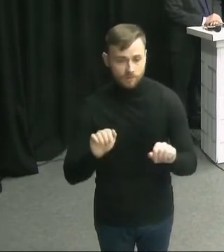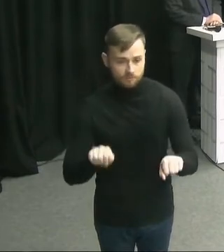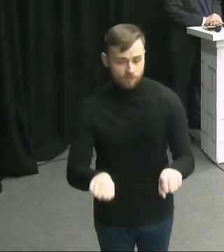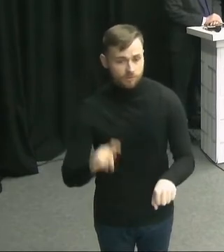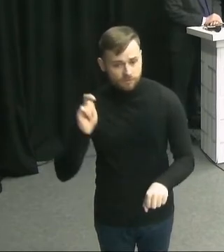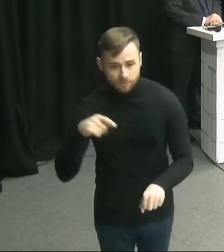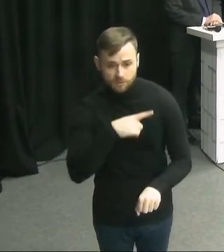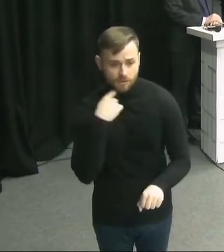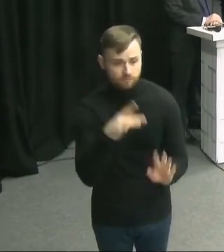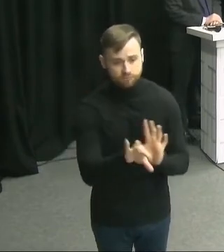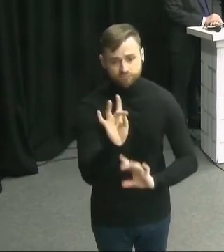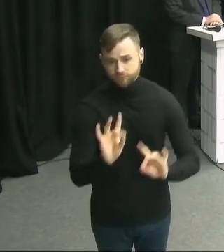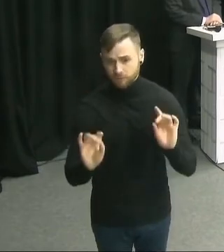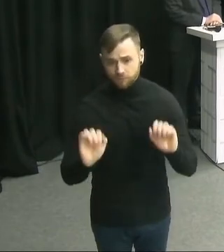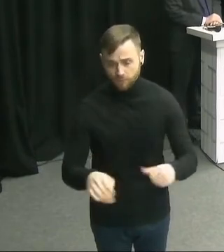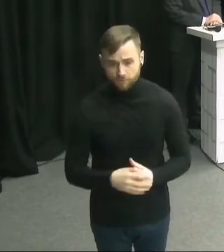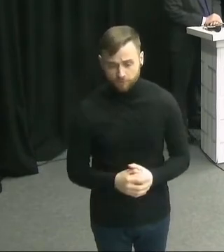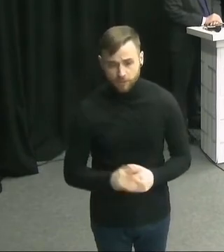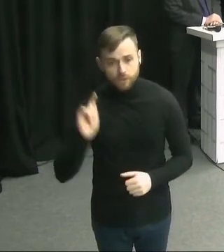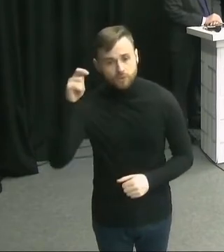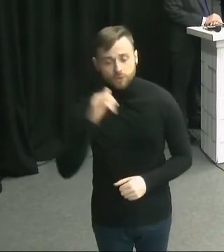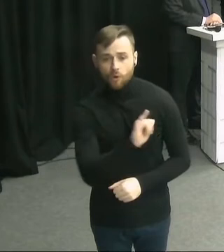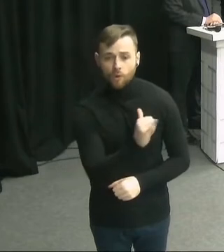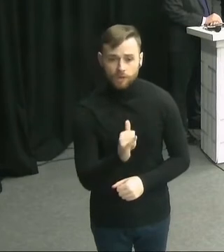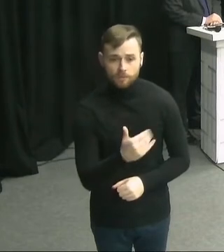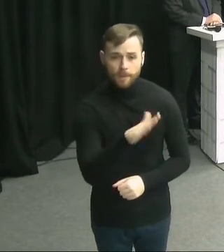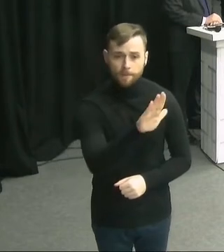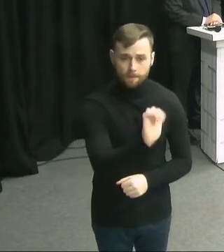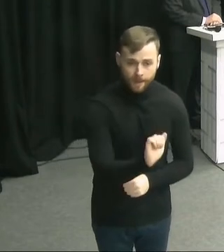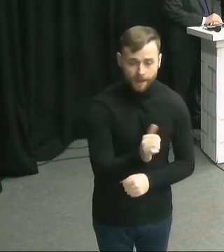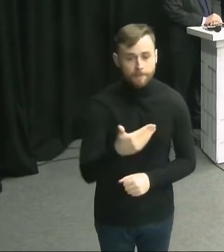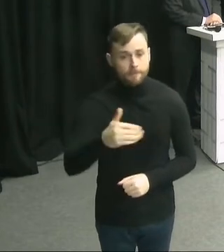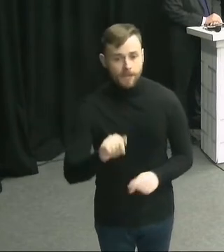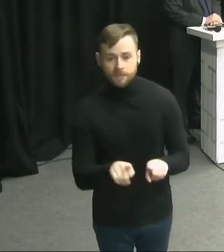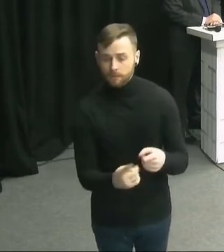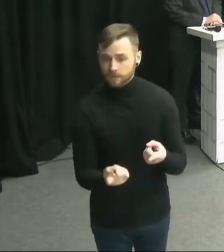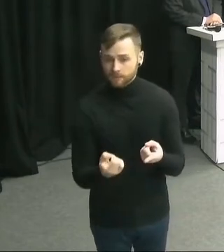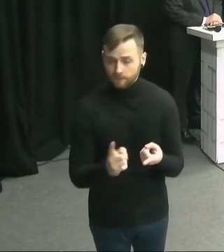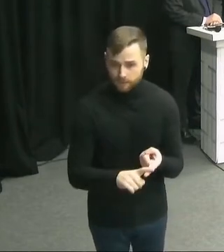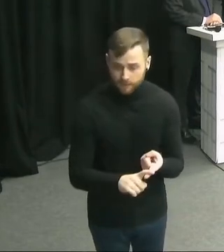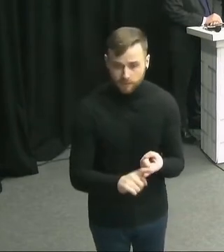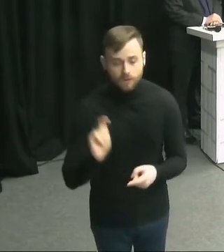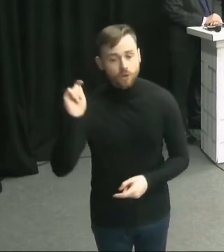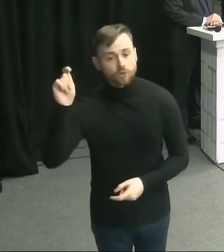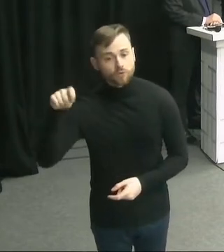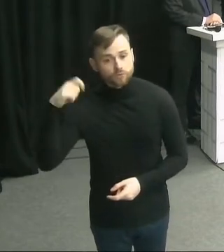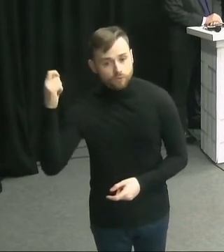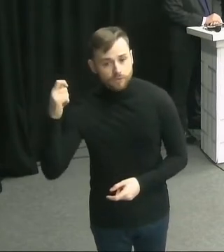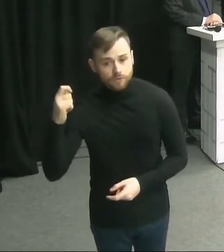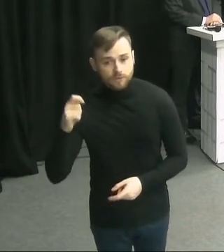increase the possibility to choose your study subjects. Now, the quality of studies on all